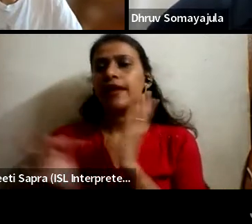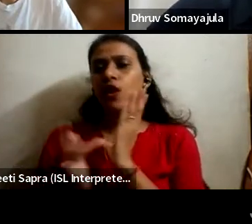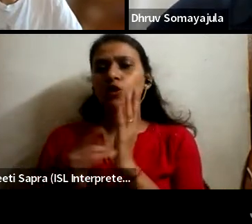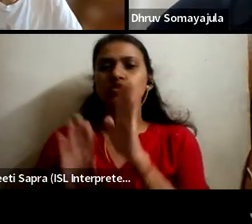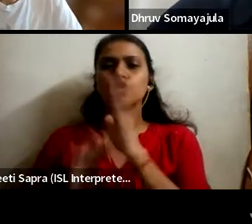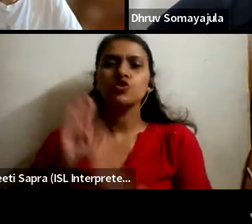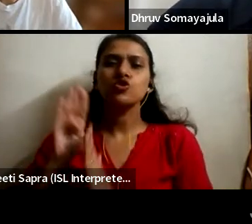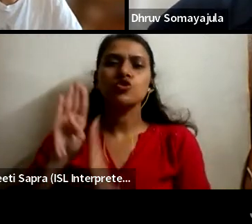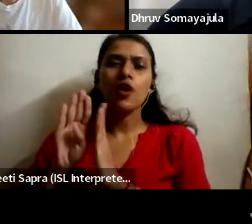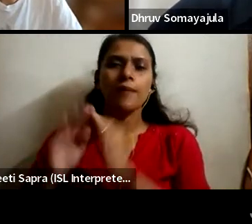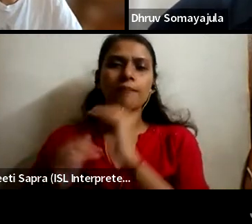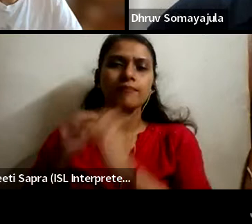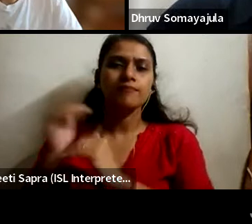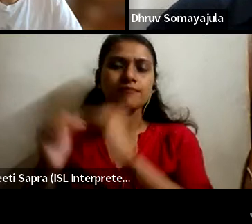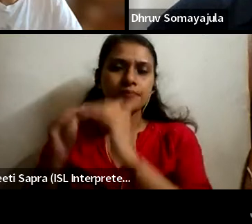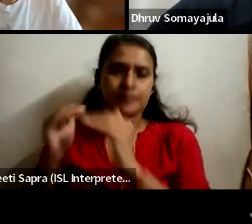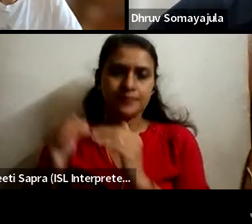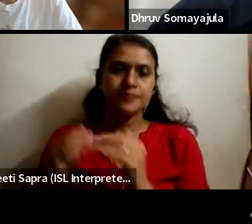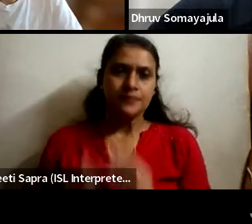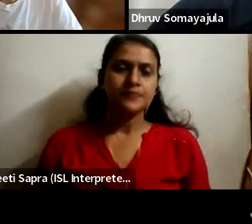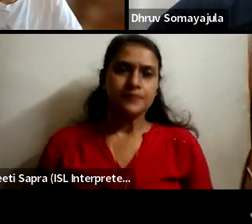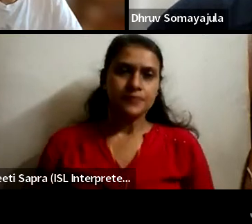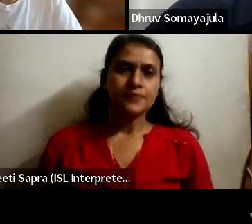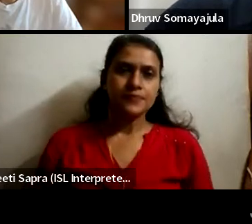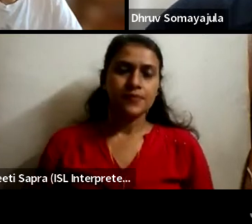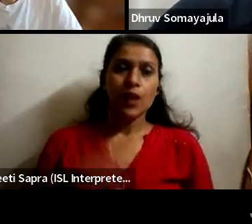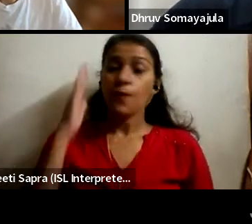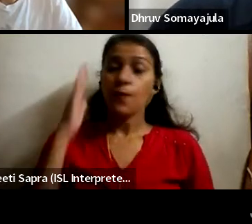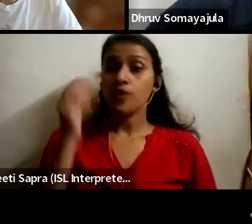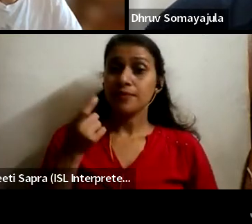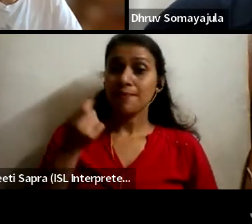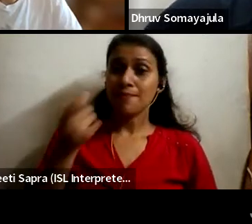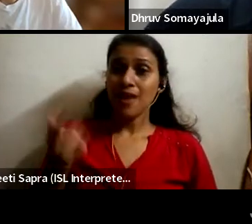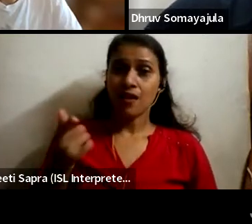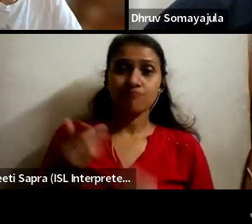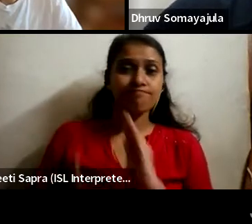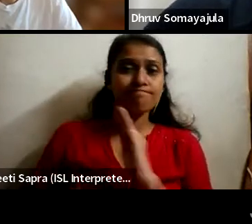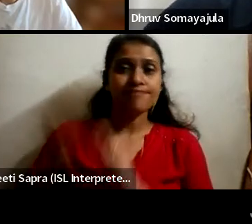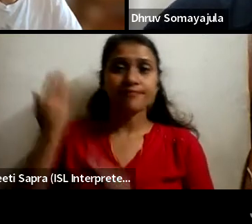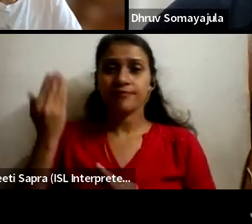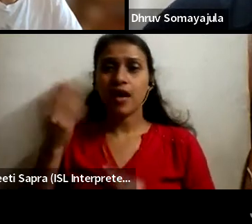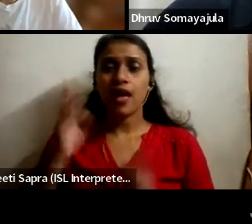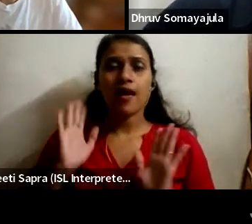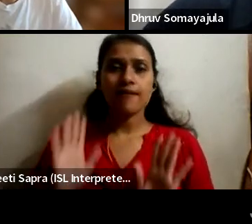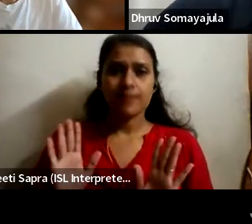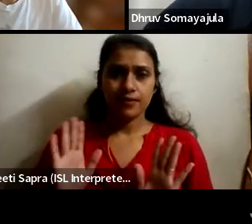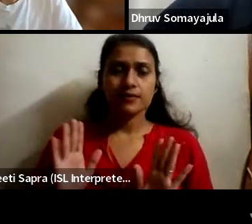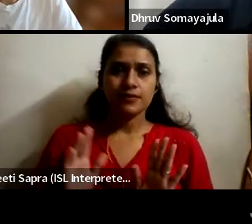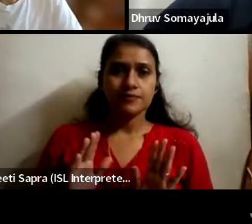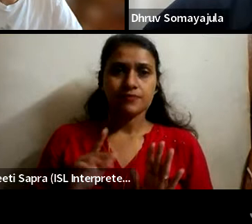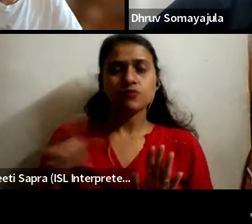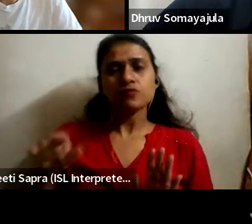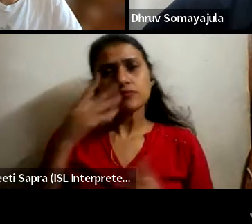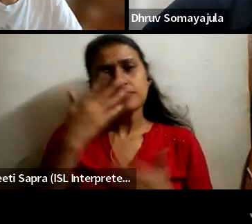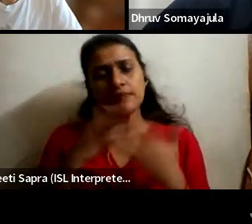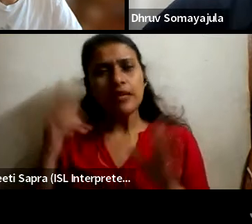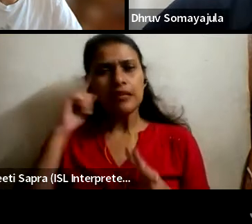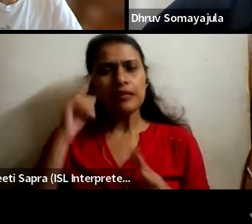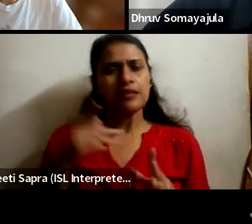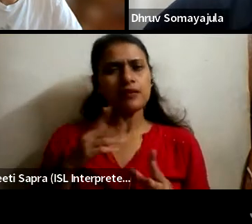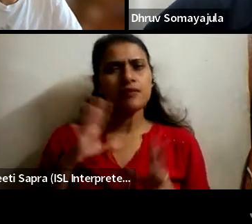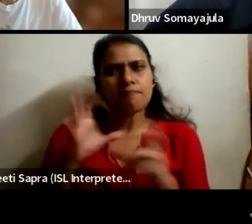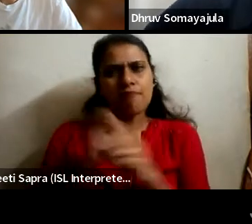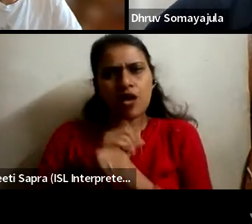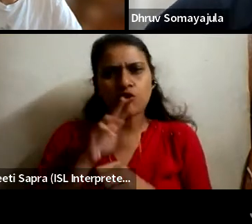with regulatory goals, because the payoff can be so large. So if you want to talk about that or anything else that you missed talking